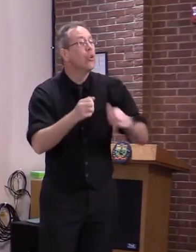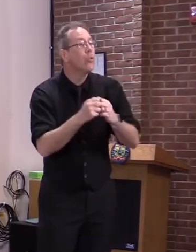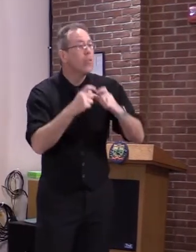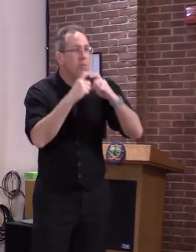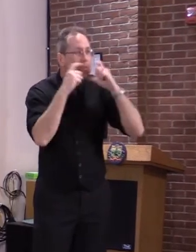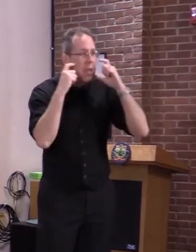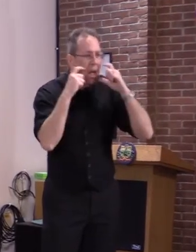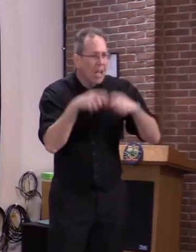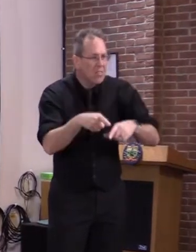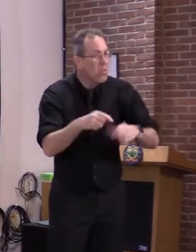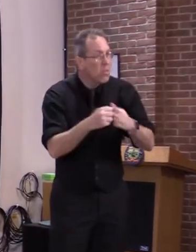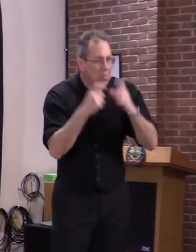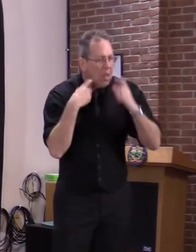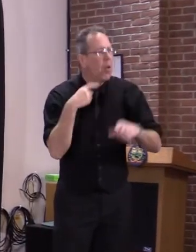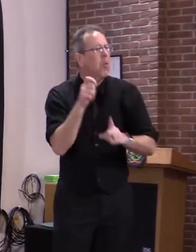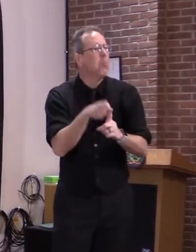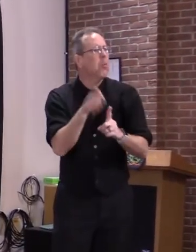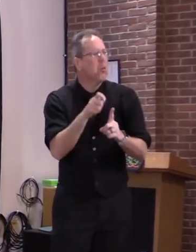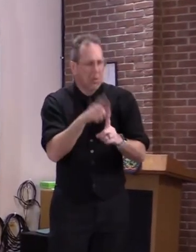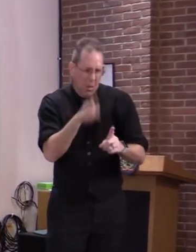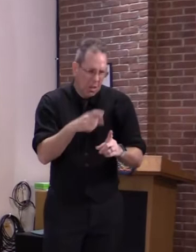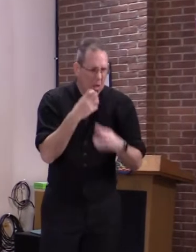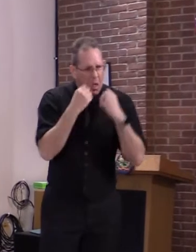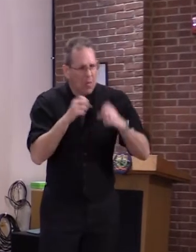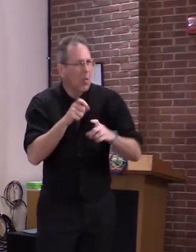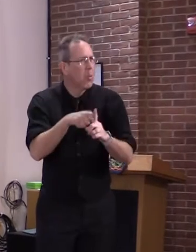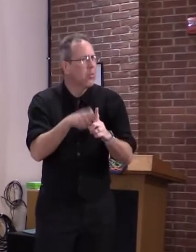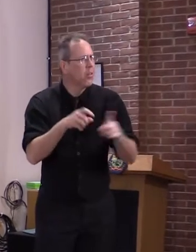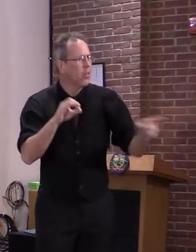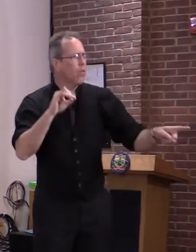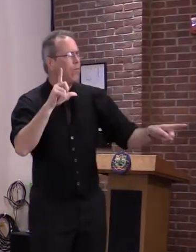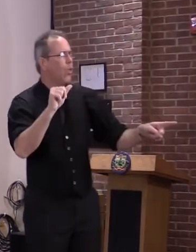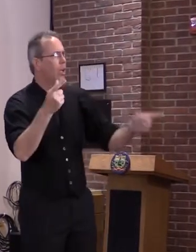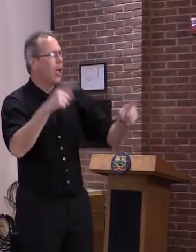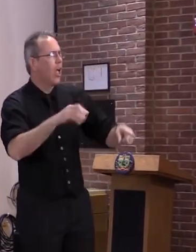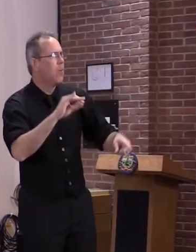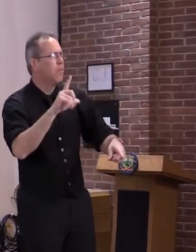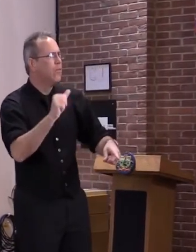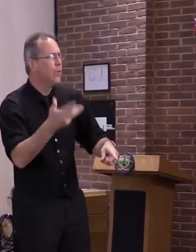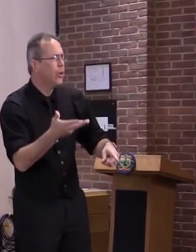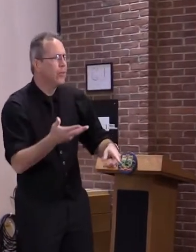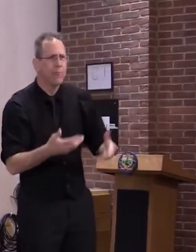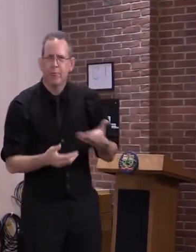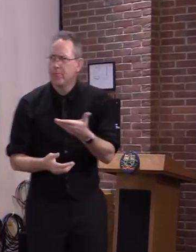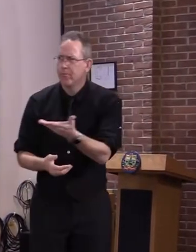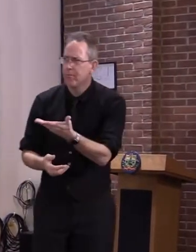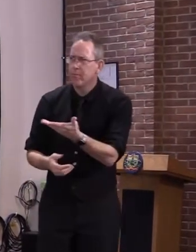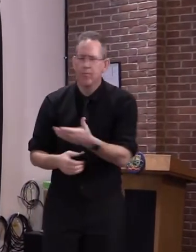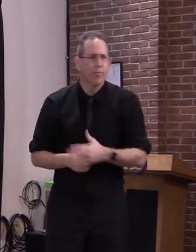If I could paraphrase the governor's response last week about a Texas policy,